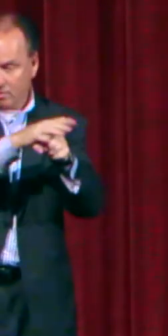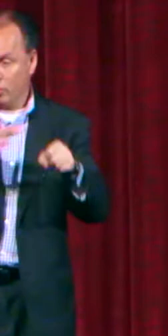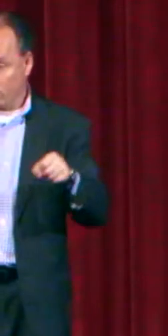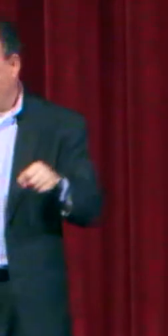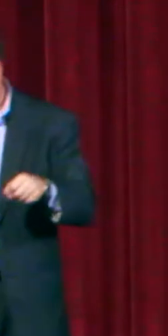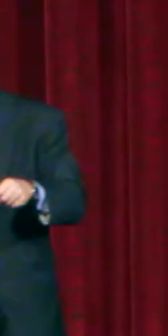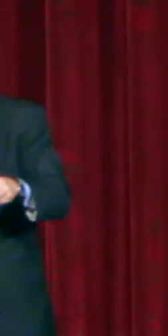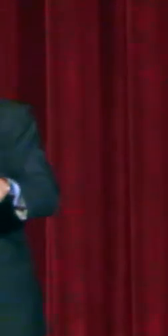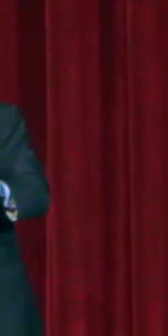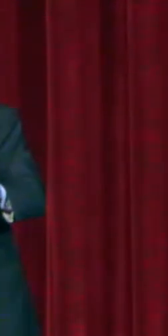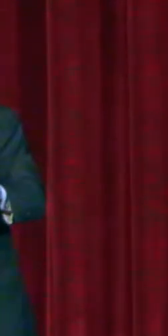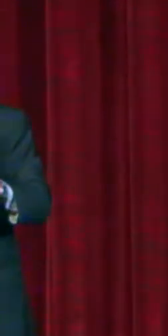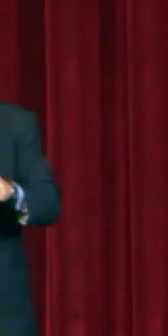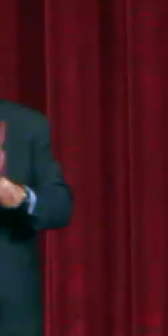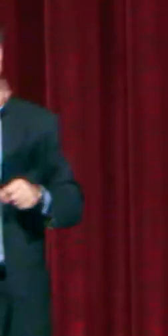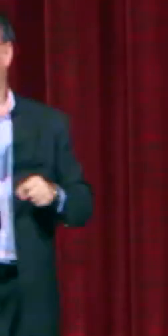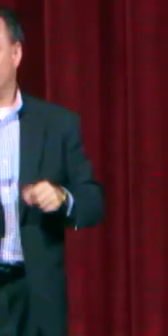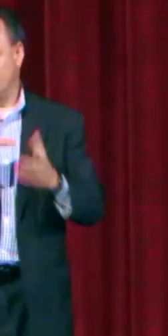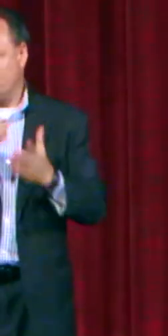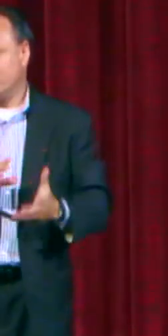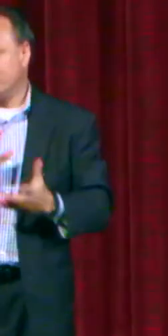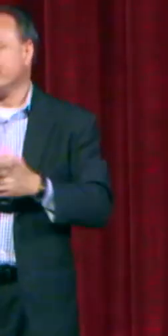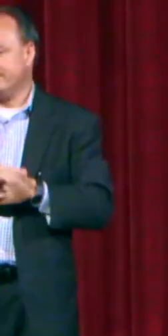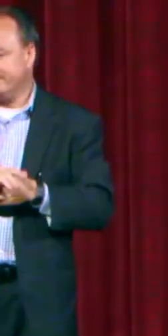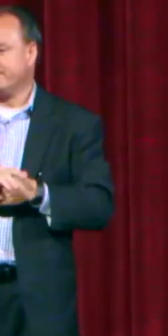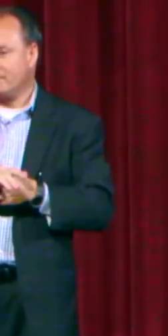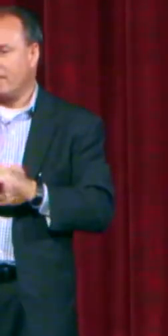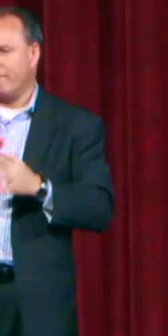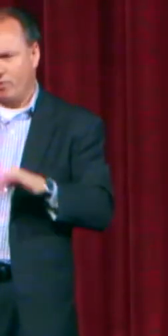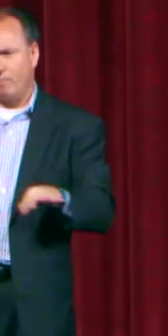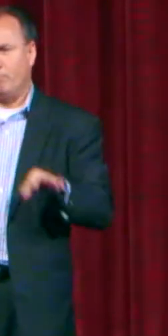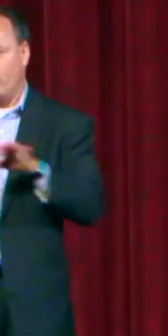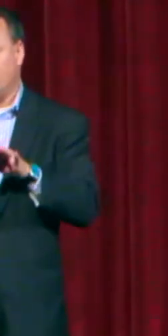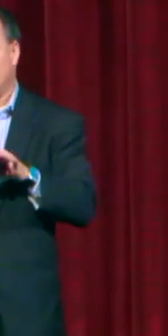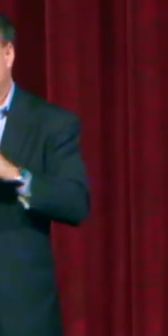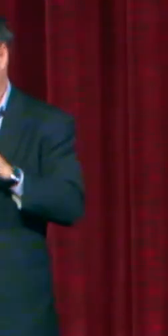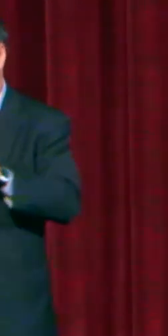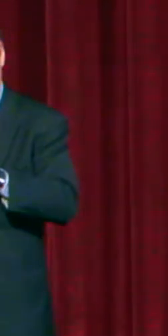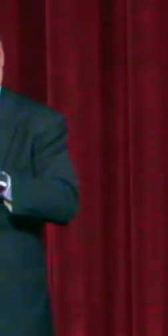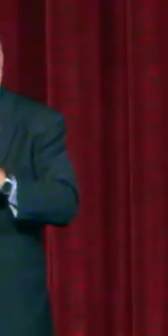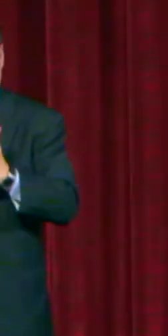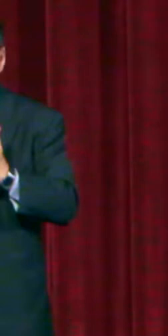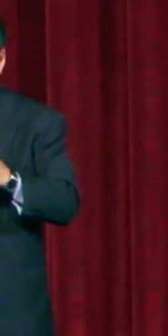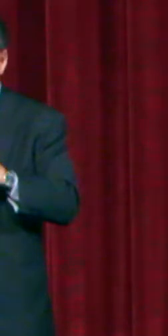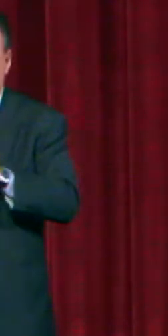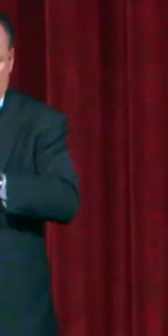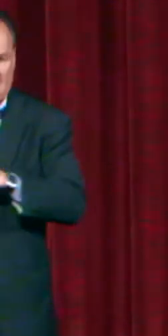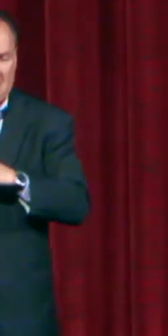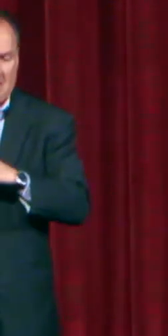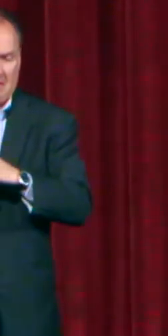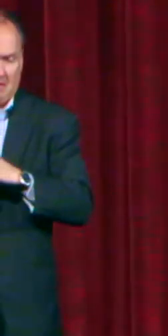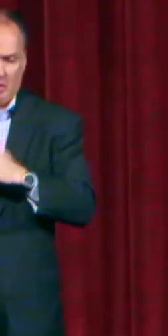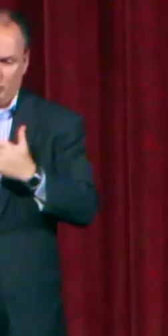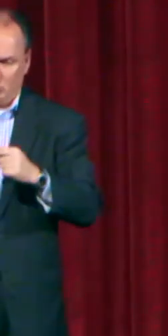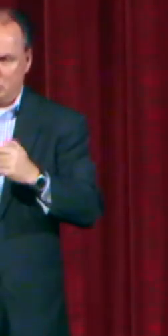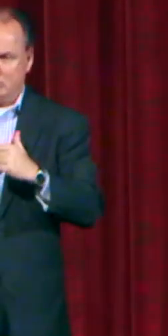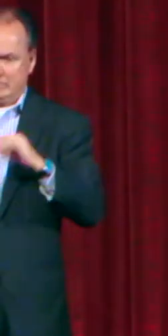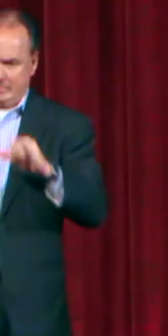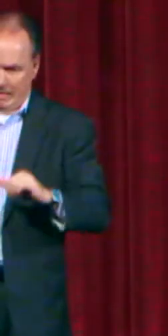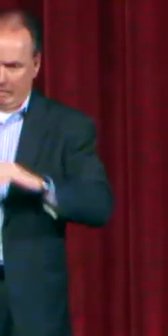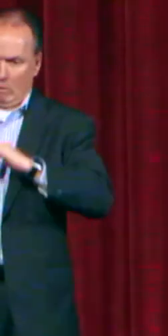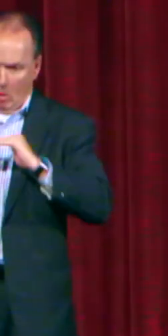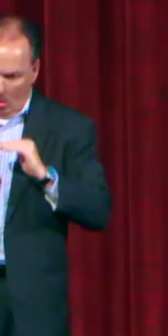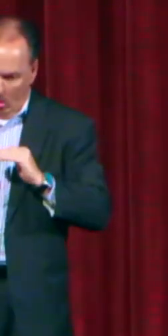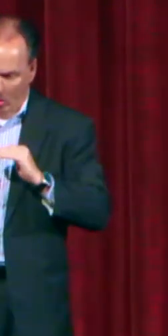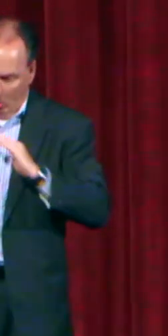location is to be able to come and pick up your students. It's very important that in situations like this, you try to remain as calm as possible.